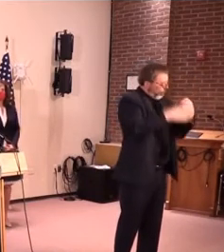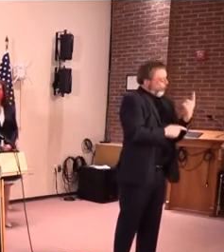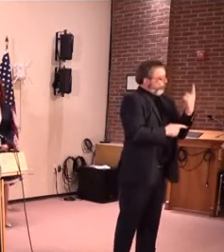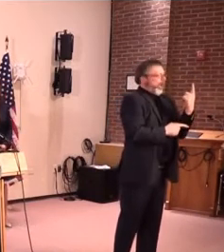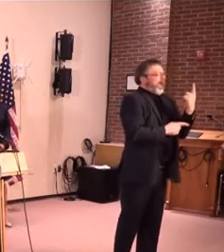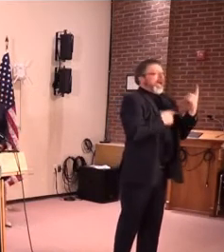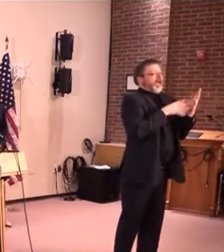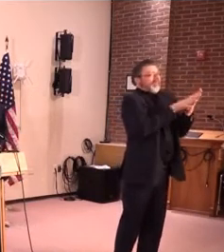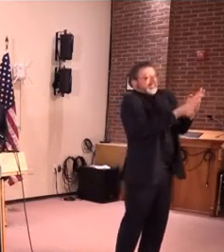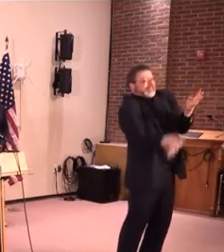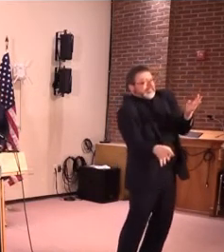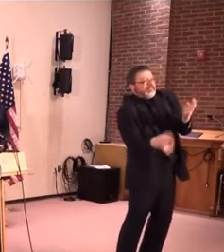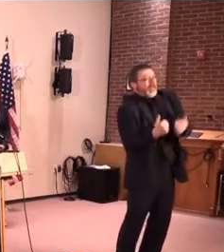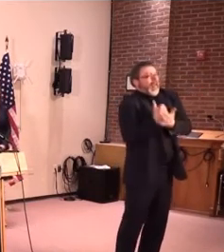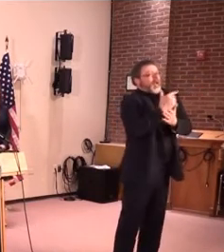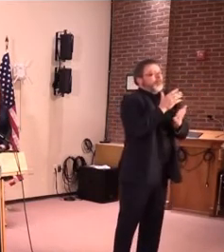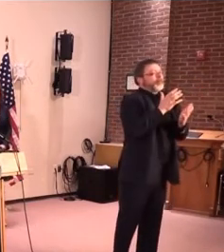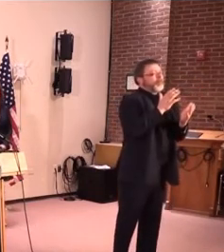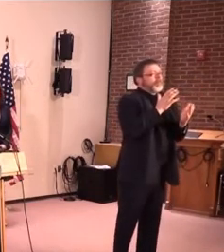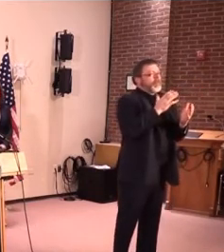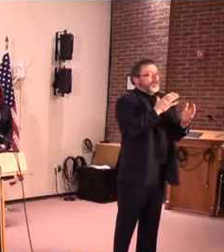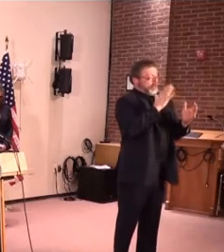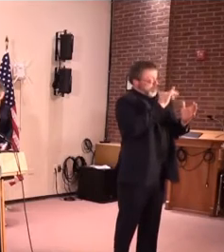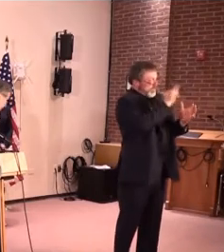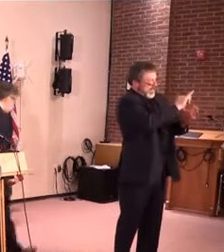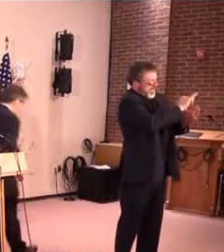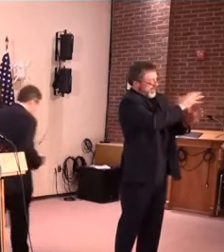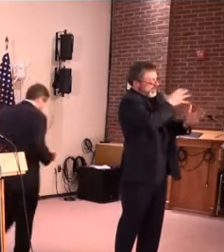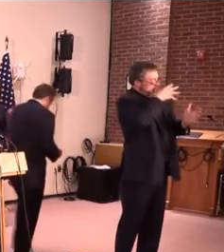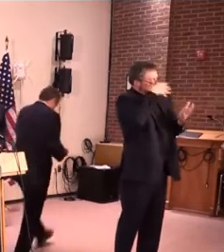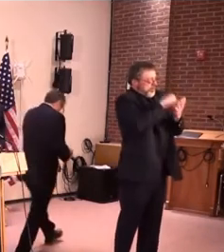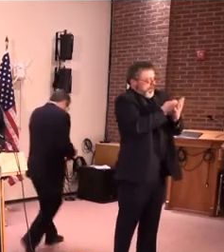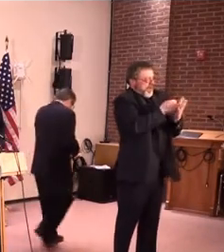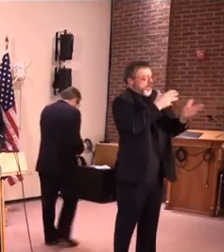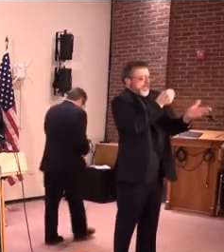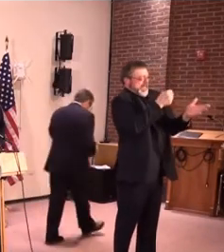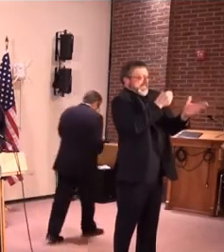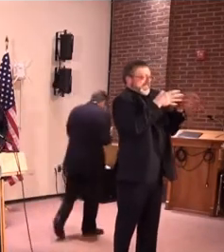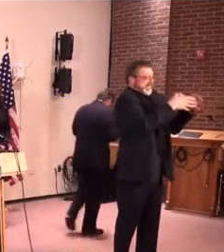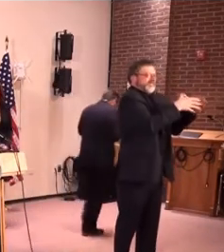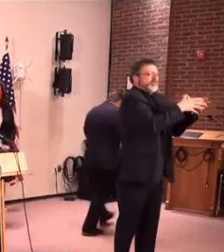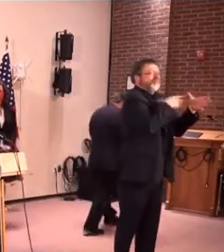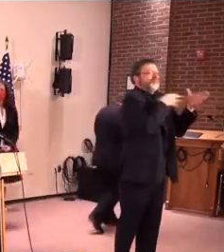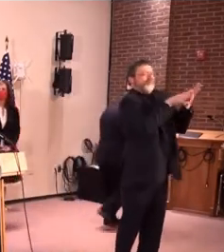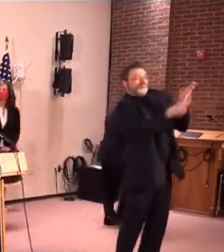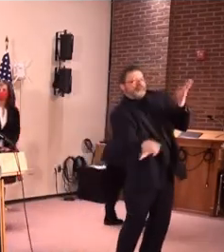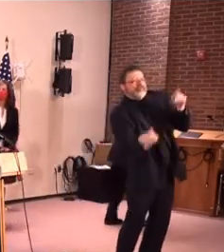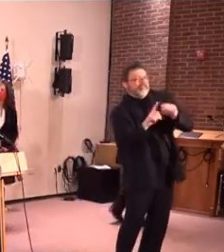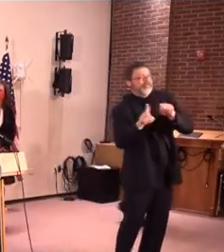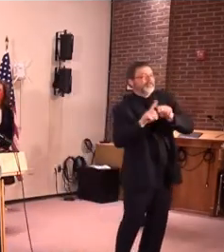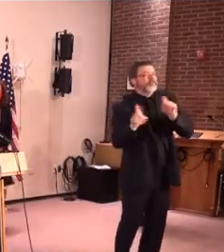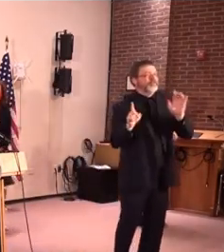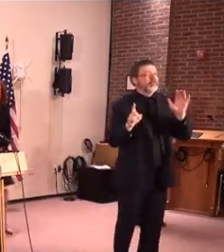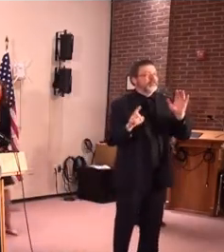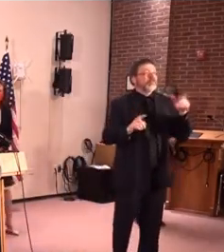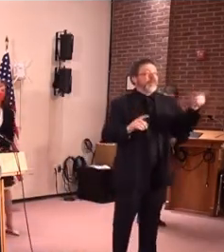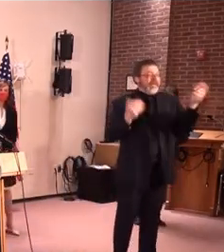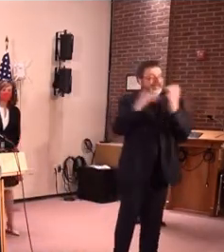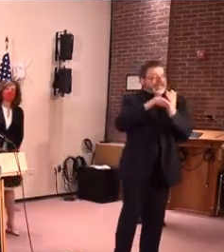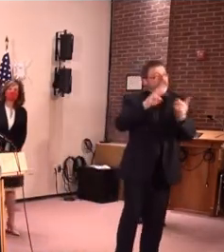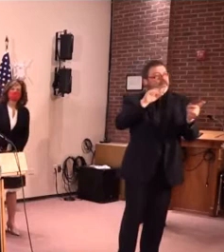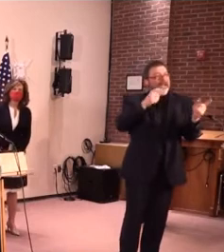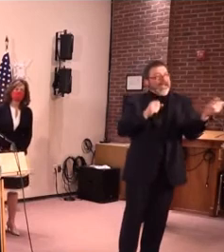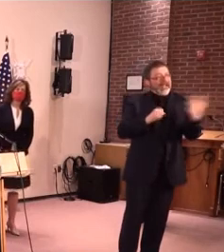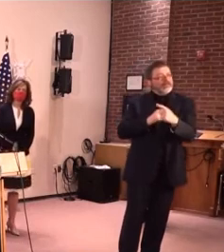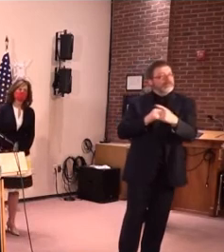And just a quick follow, maybe for Governor Scott, can some of this money be used for child care centers as well as at the small business? Or